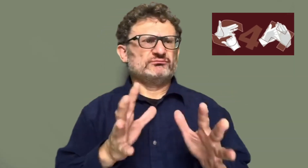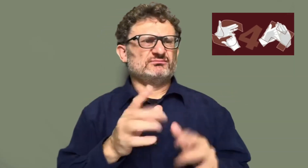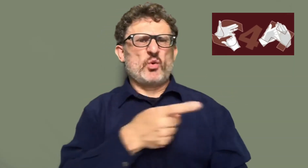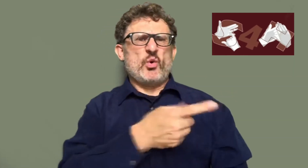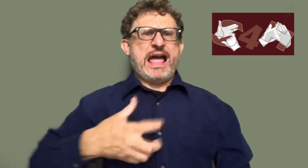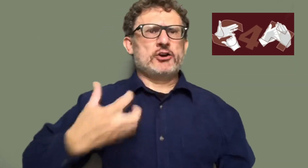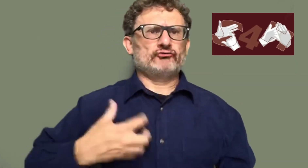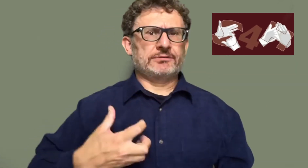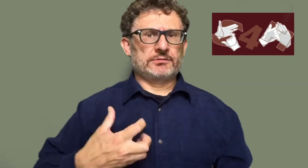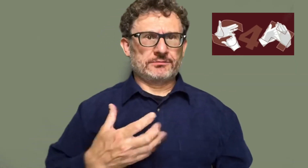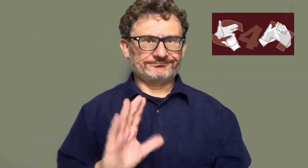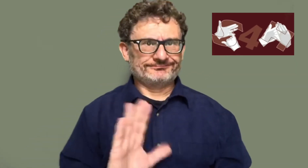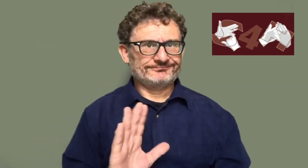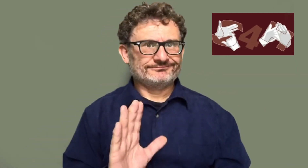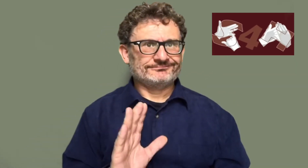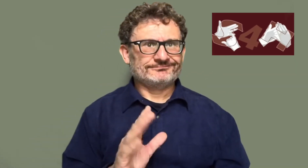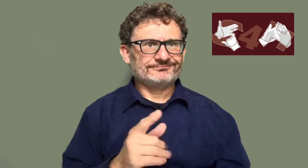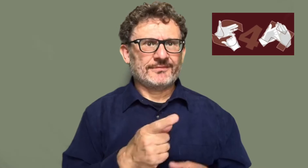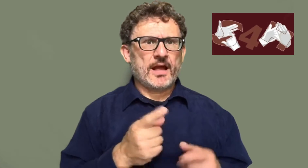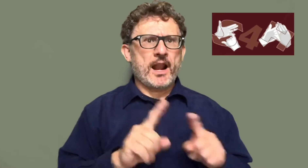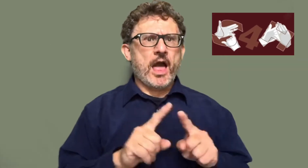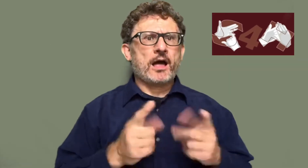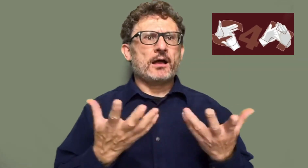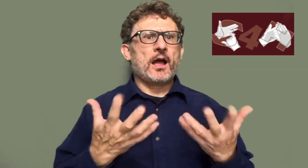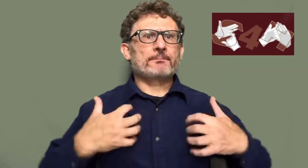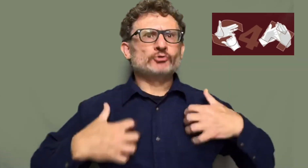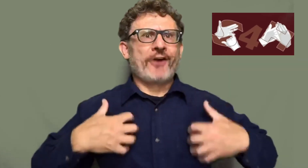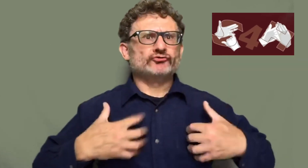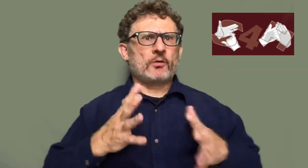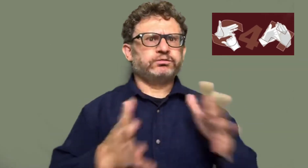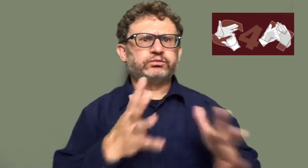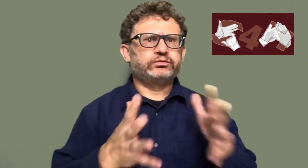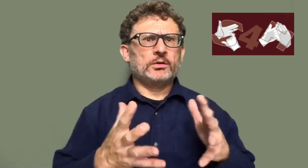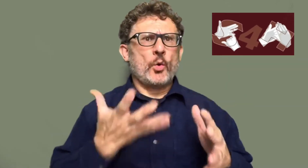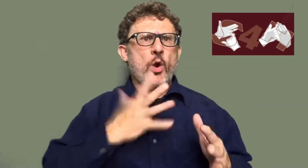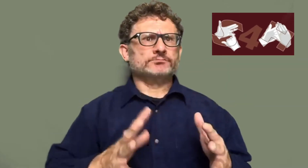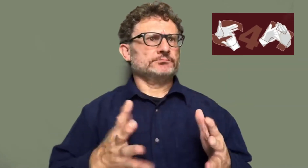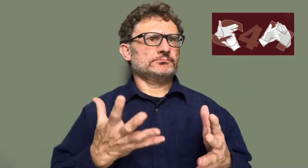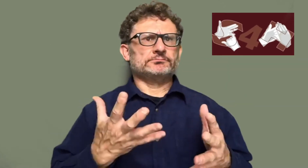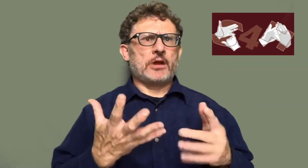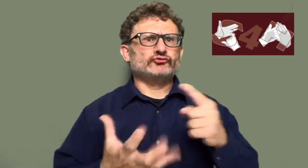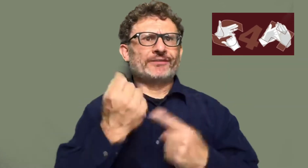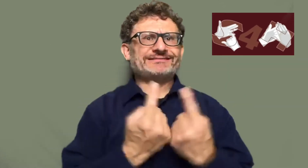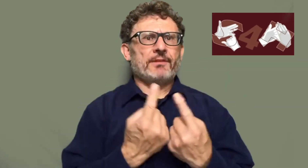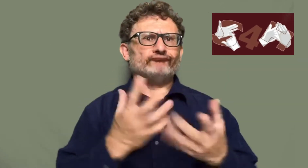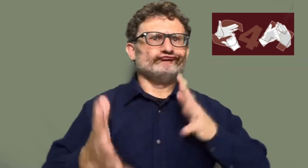people signing, they they think they're angry because of the way they're signing, but actually they might just be passionate about a